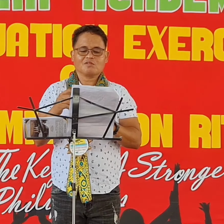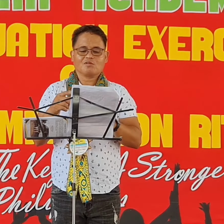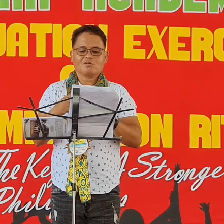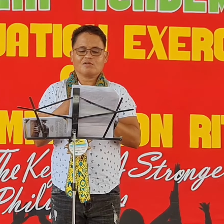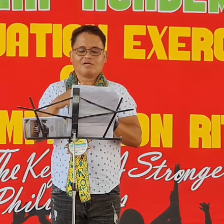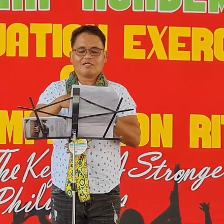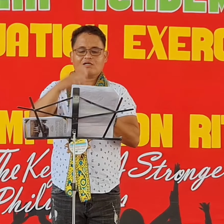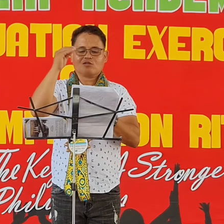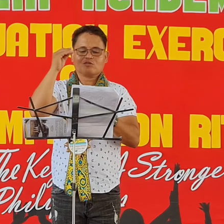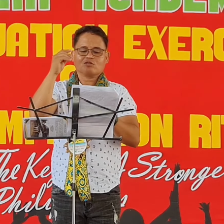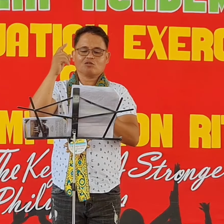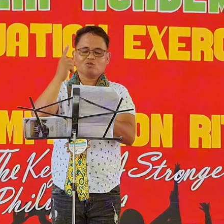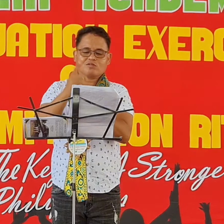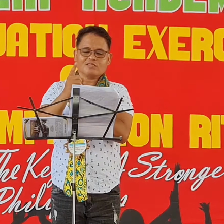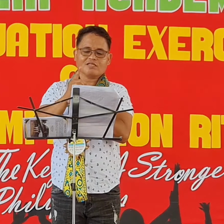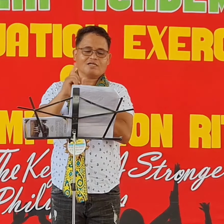When we learned the right signs.